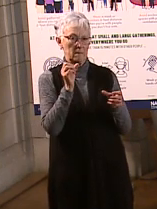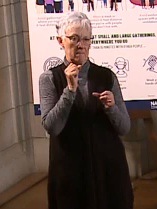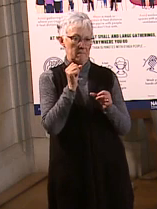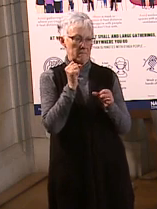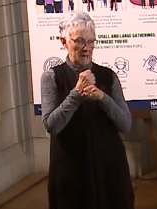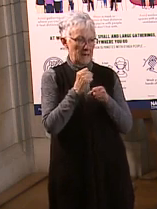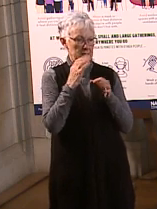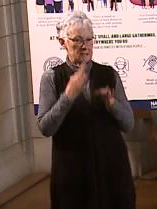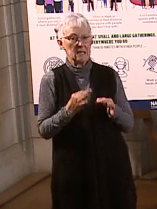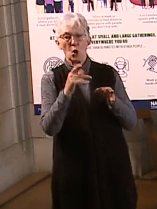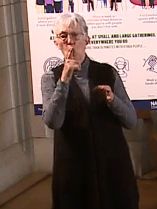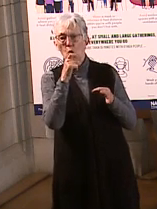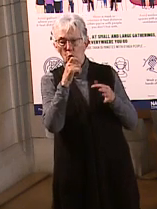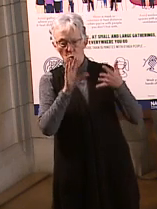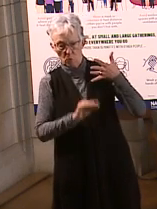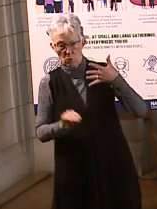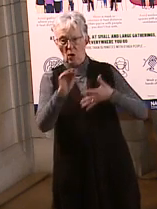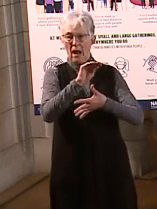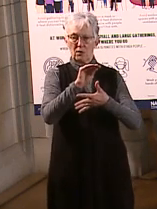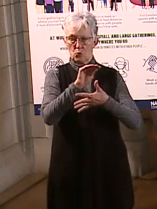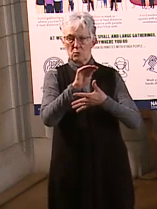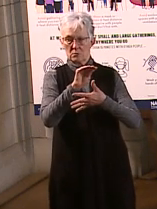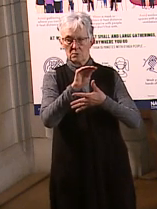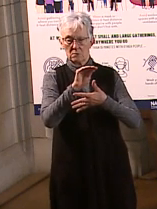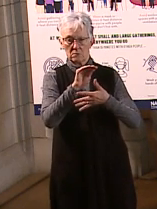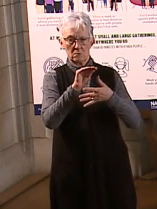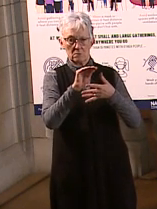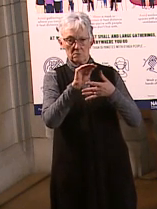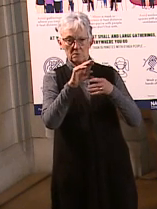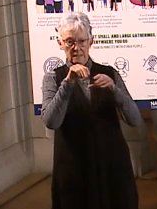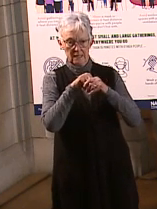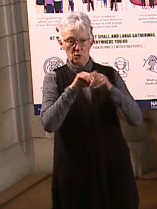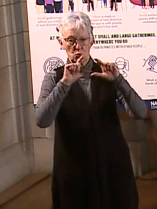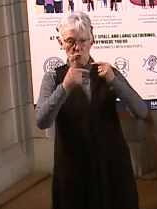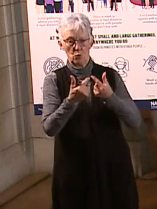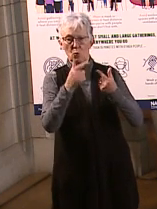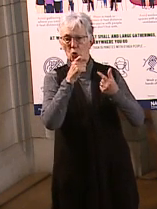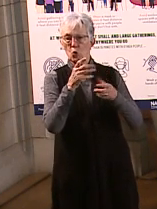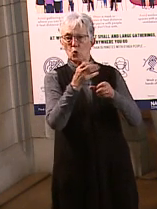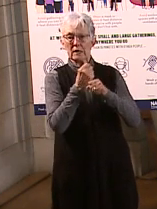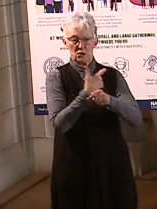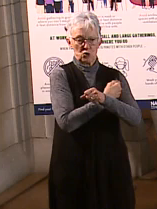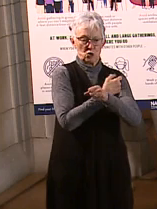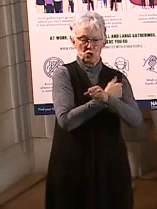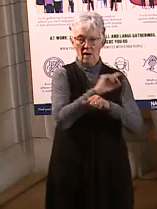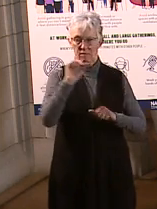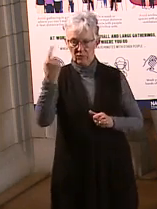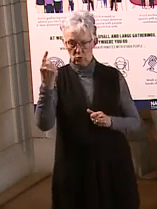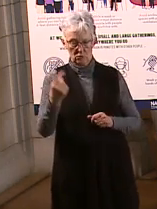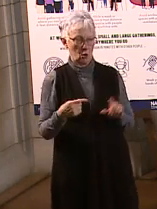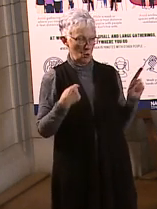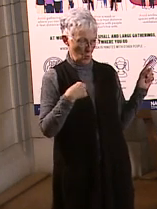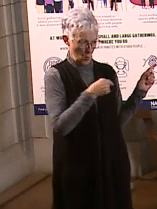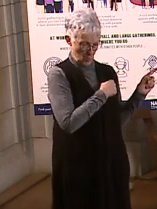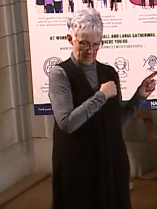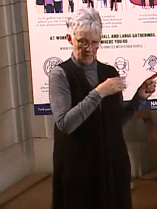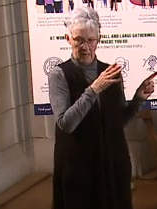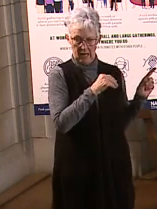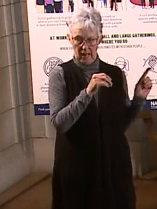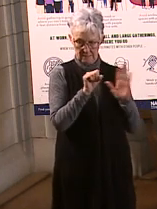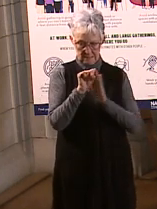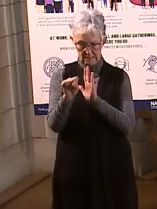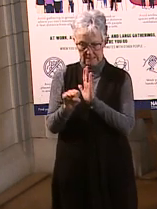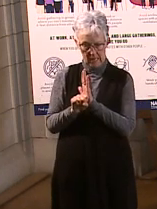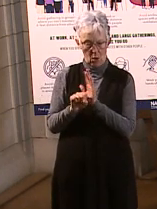the vaccines, and that is the state. We, the state, are making those decisions. As I mentioned, we work collaboratively. We take the input from the local health departments,